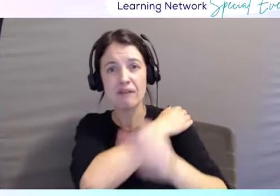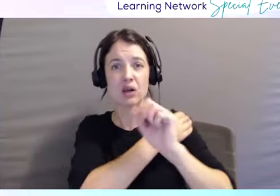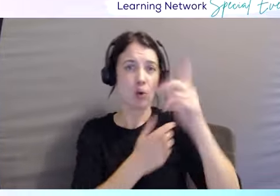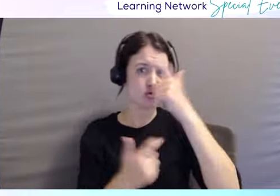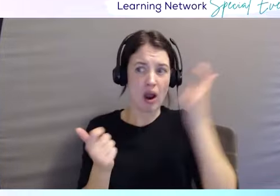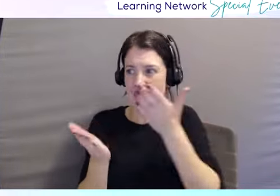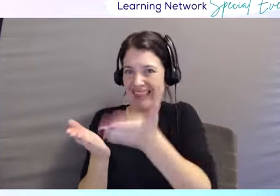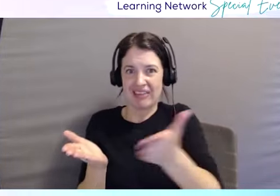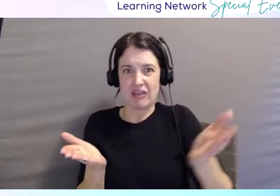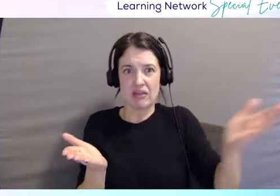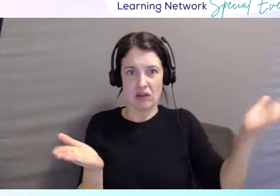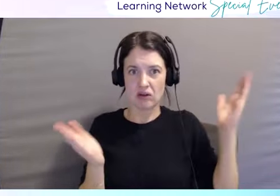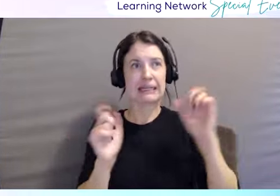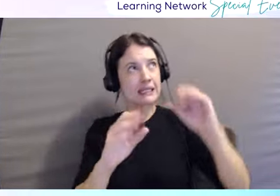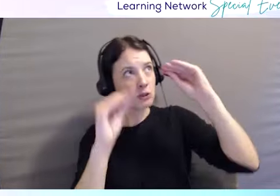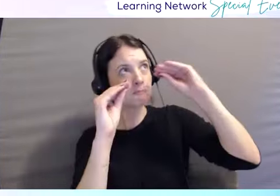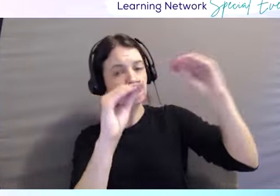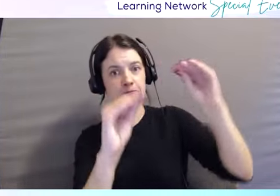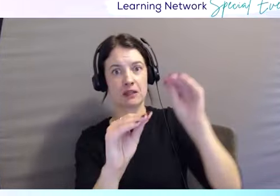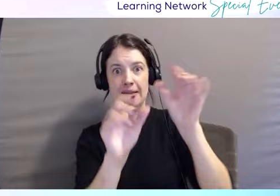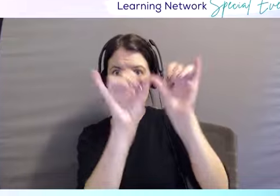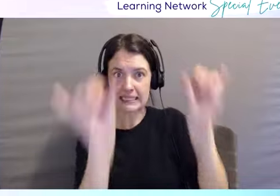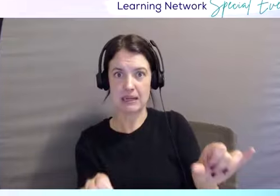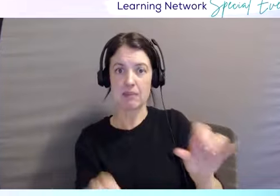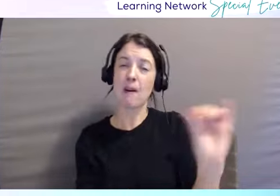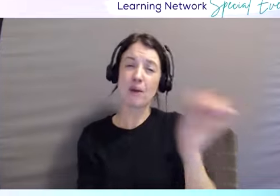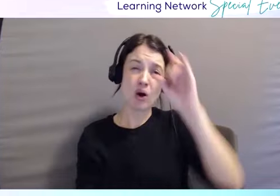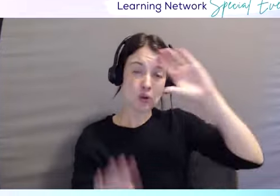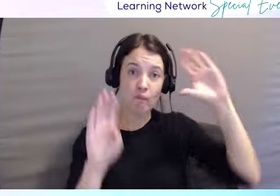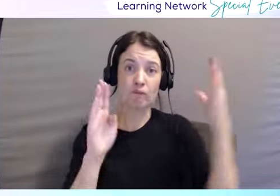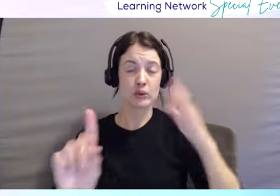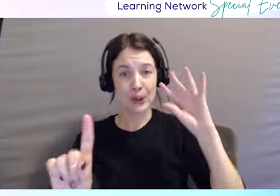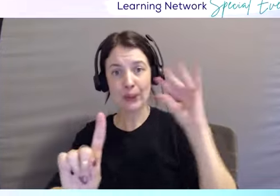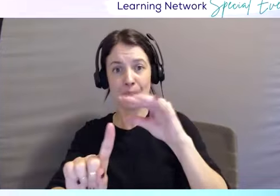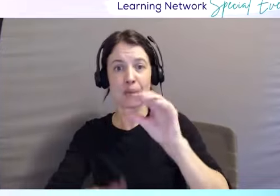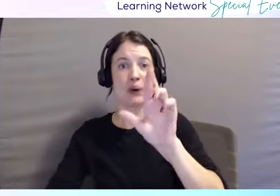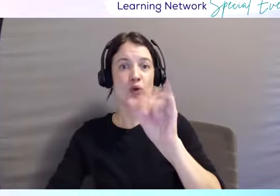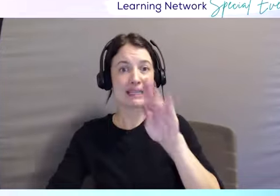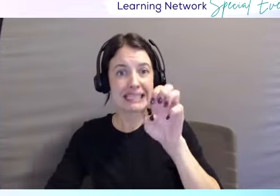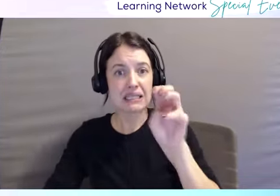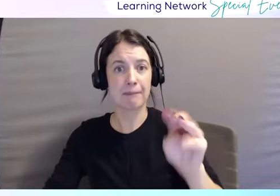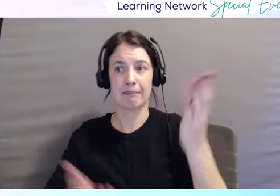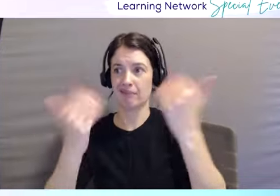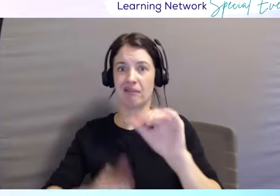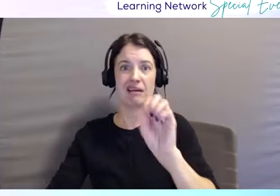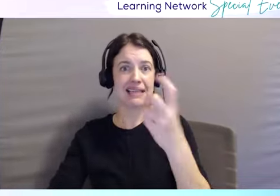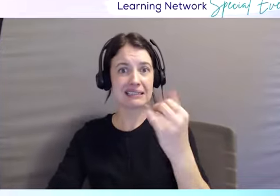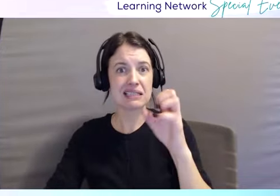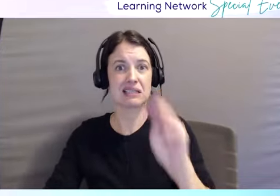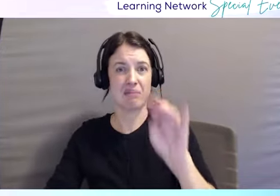that actually looks at the racism and ableism and sexism that underpin this, and ask specifically